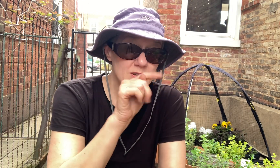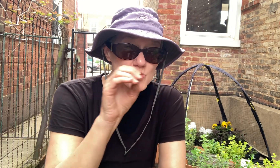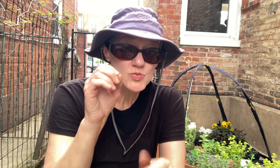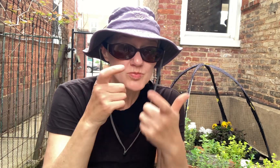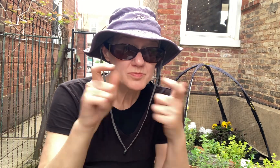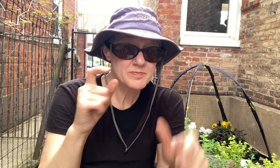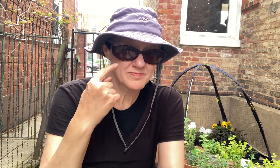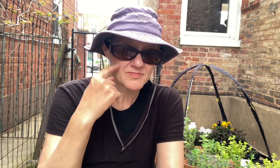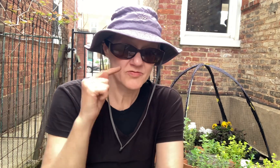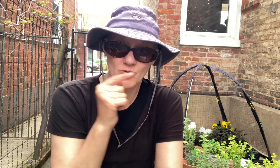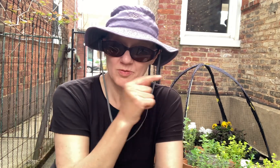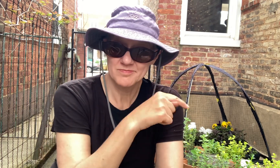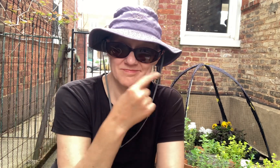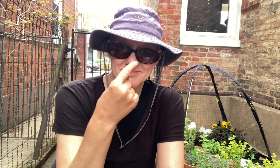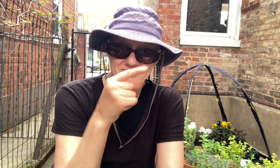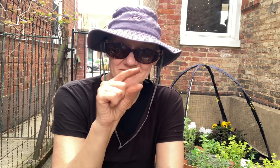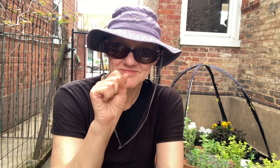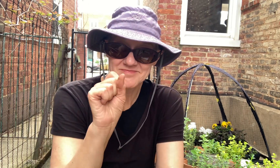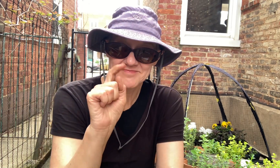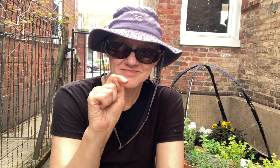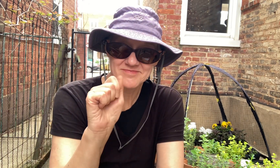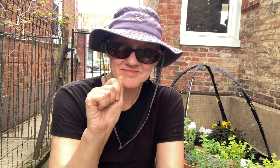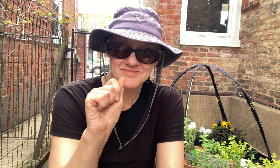And that's really too big for a GreenStalk.